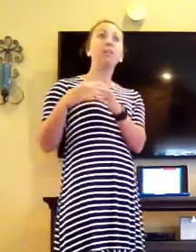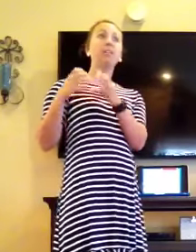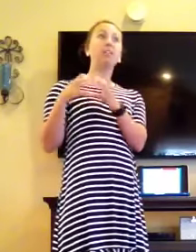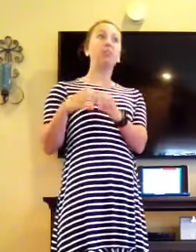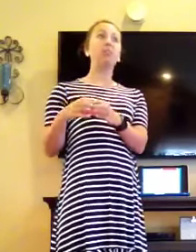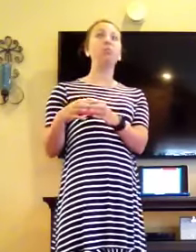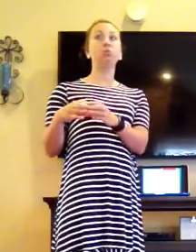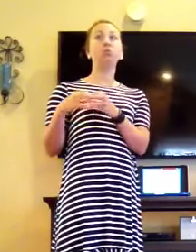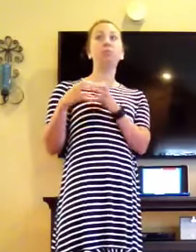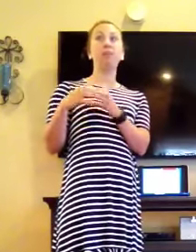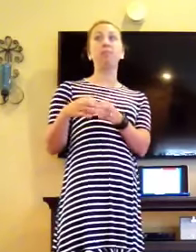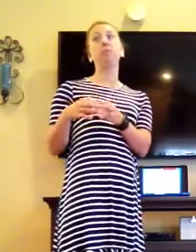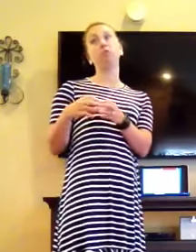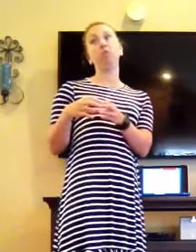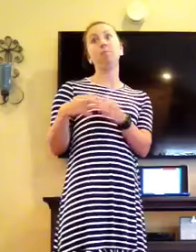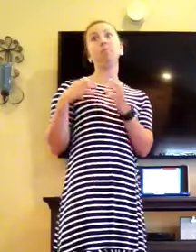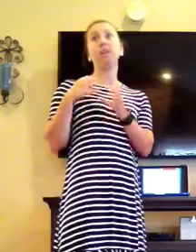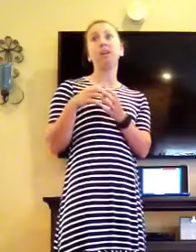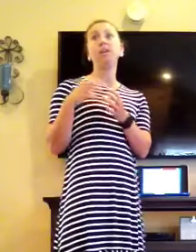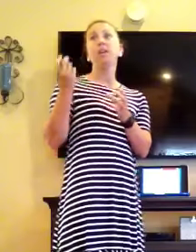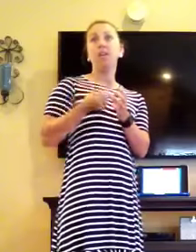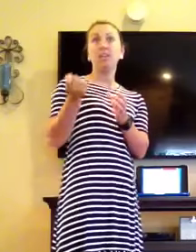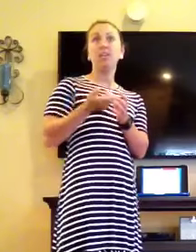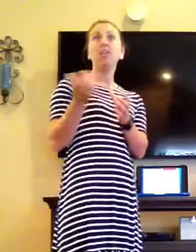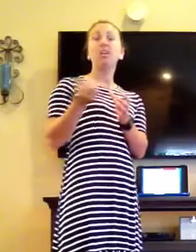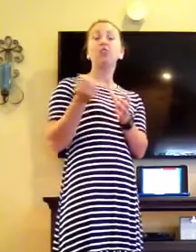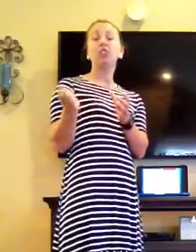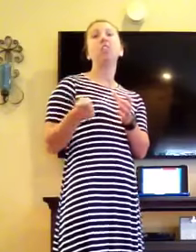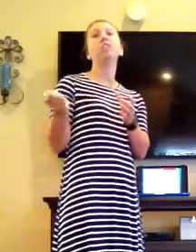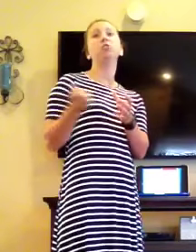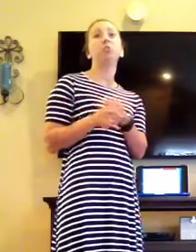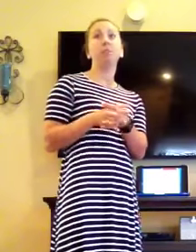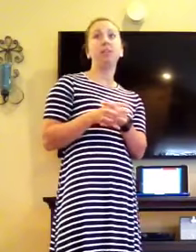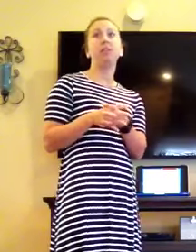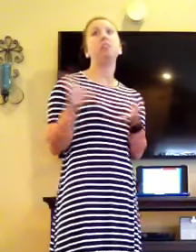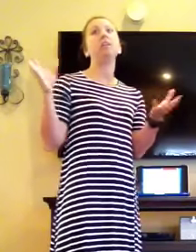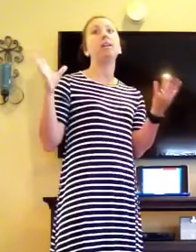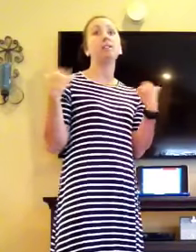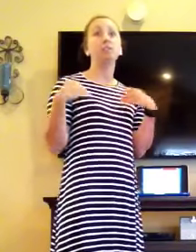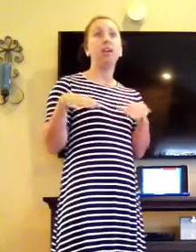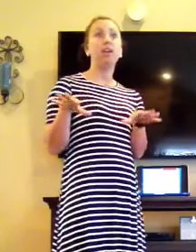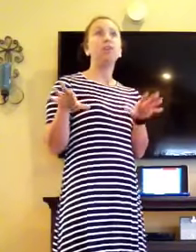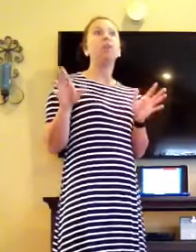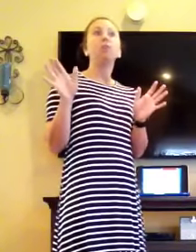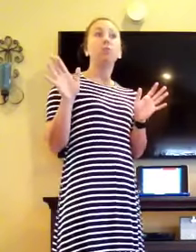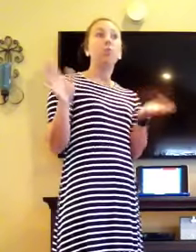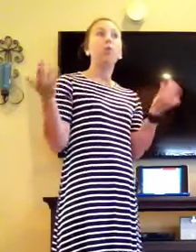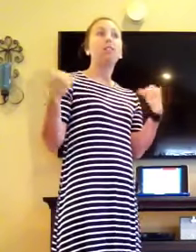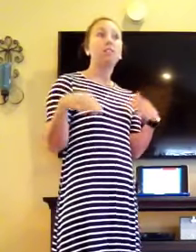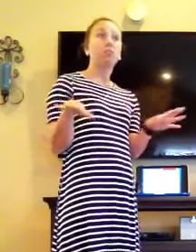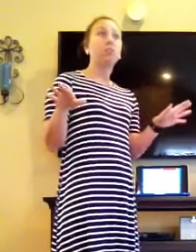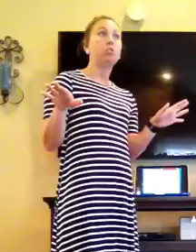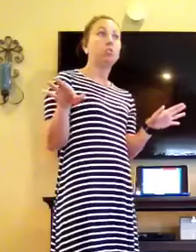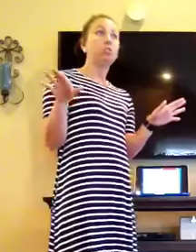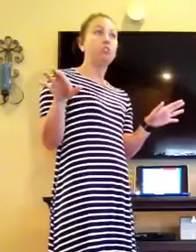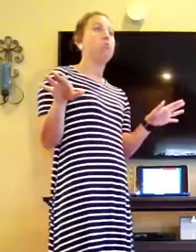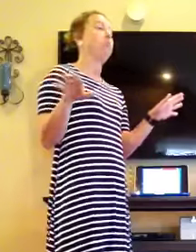bucket of pencils by the pencil sharpener that he or she can sharpen at the end of the day, so that you won't waste as much instructional